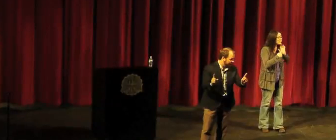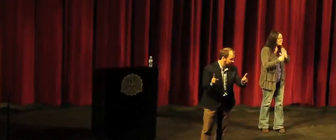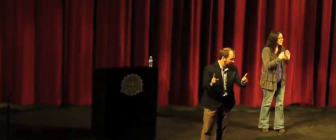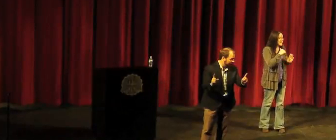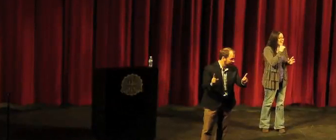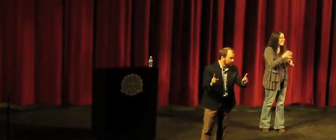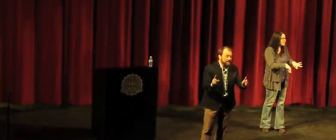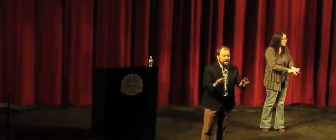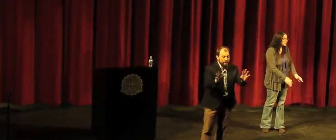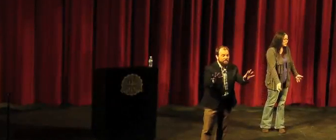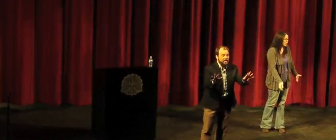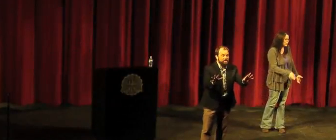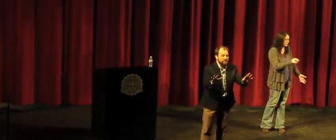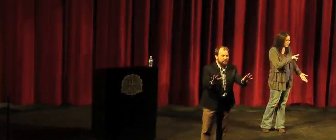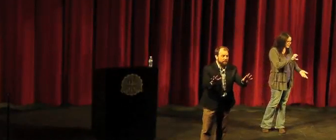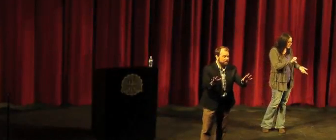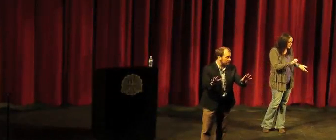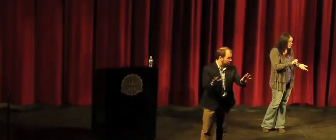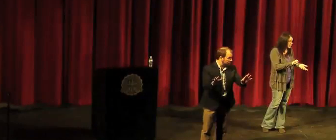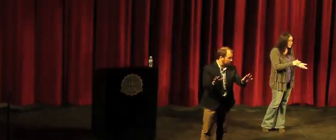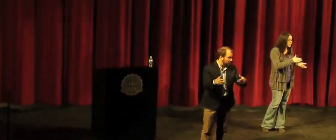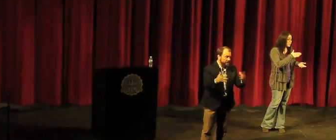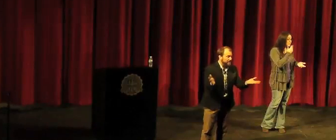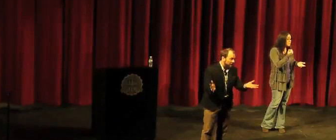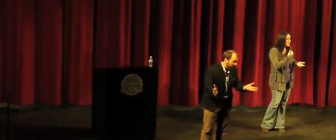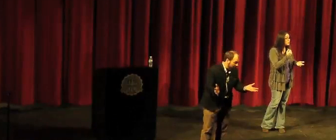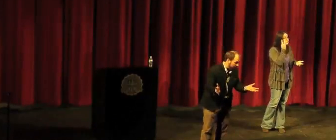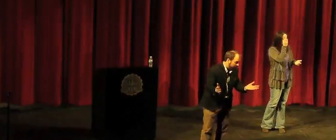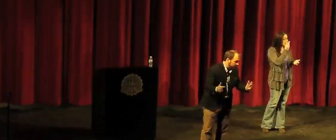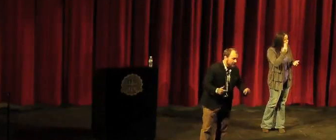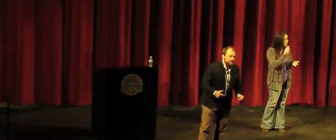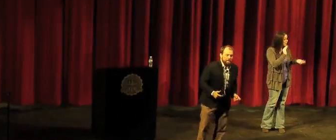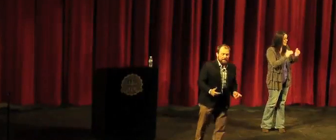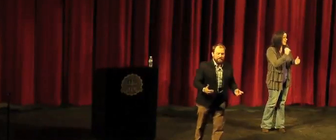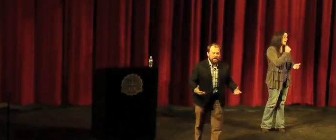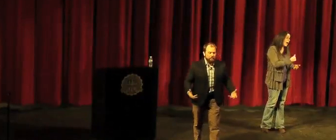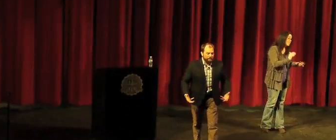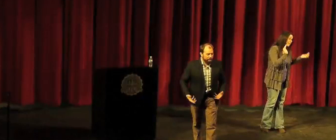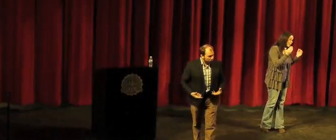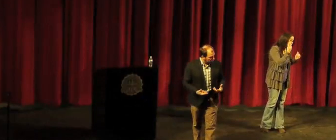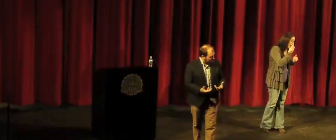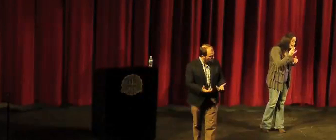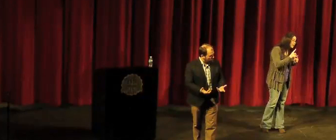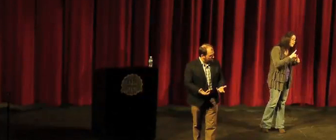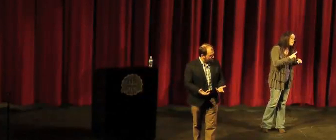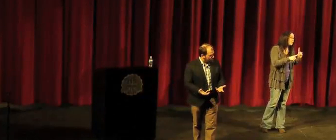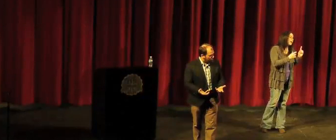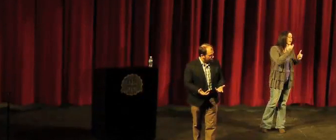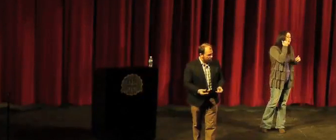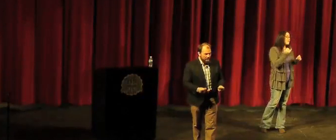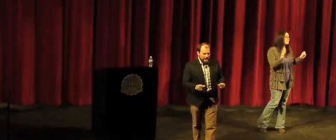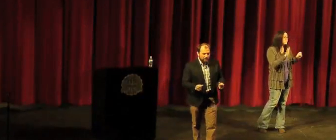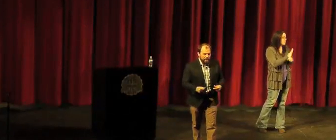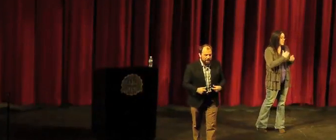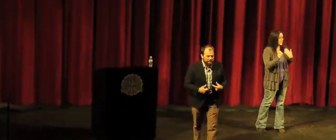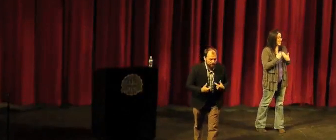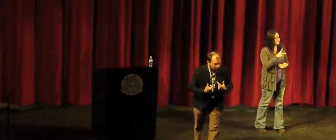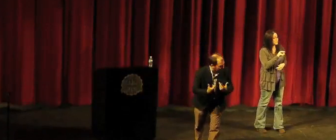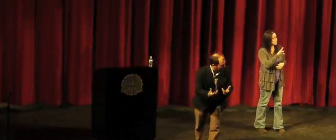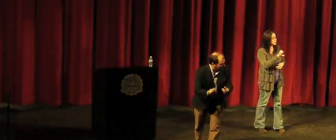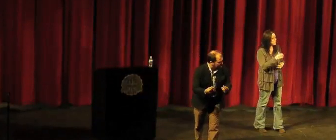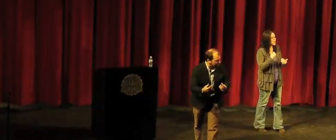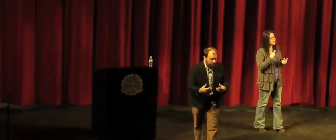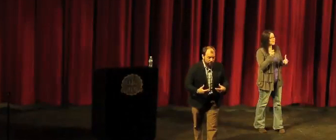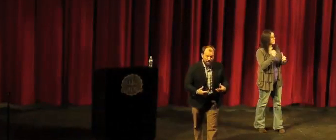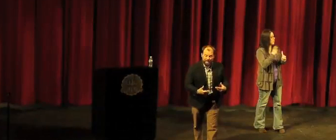virtue, right? Now, it's better to deliberate than not, but if I were fully formed in the virtue, I would have this